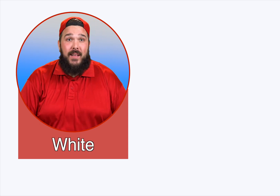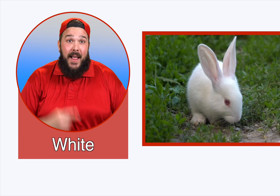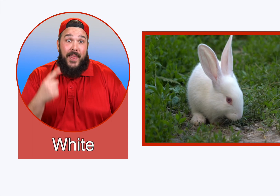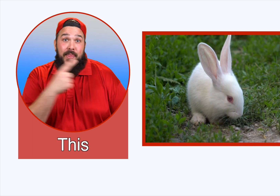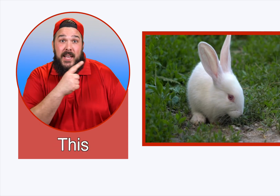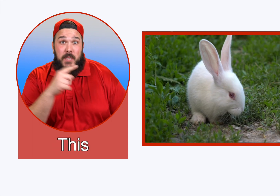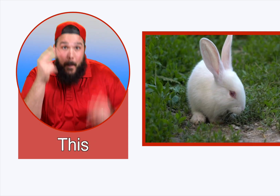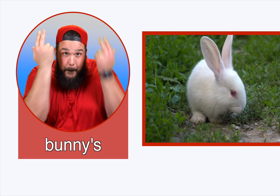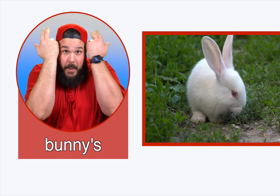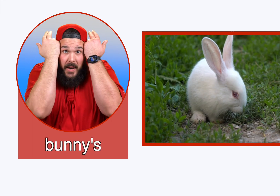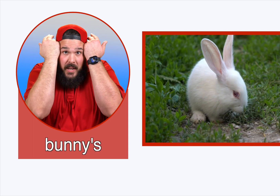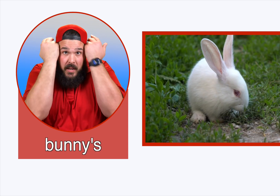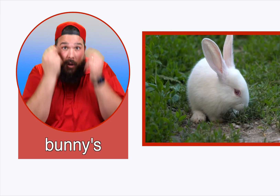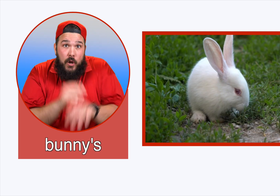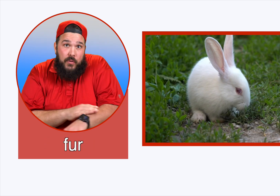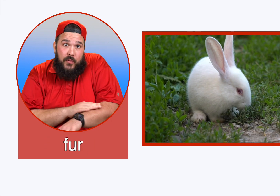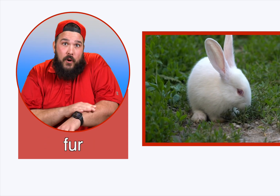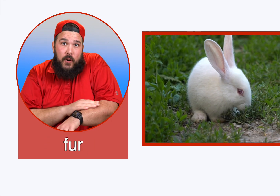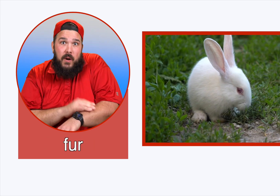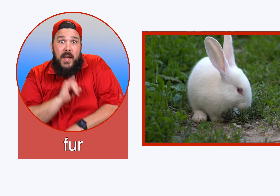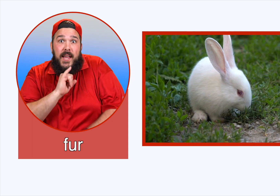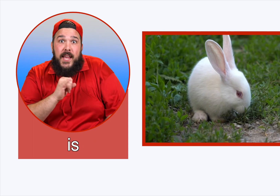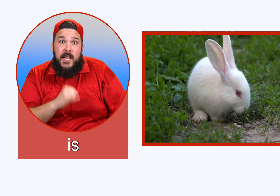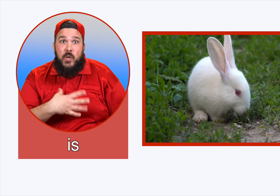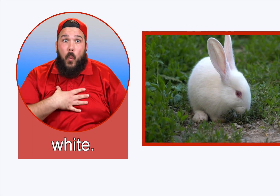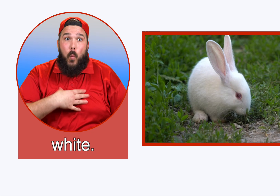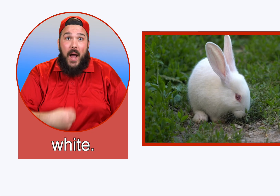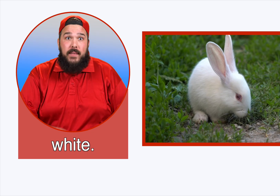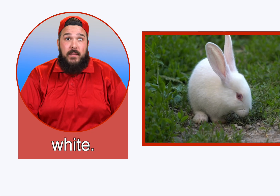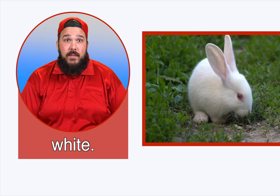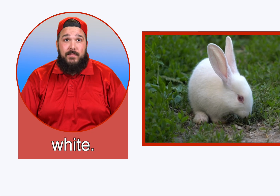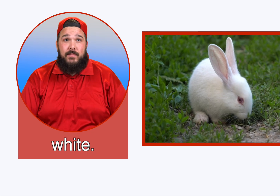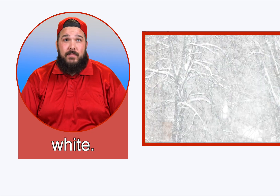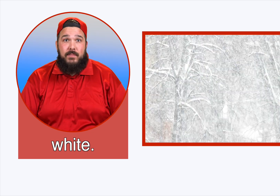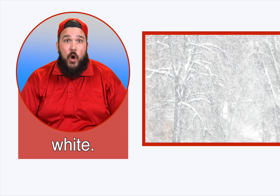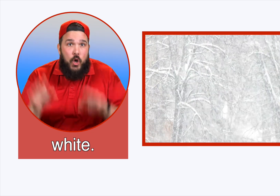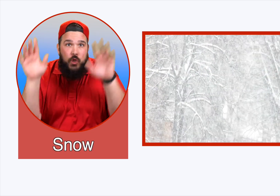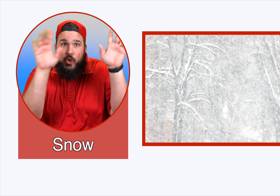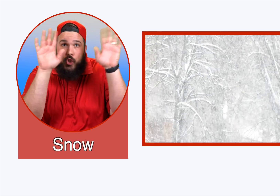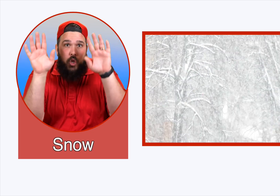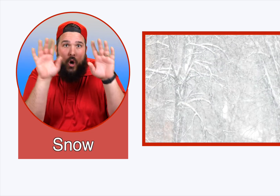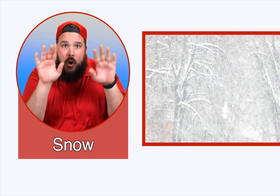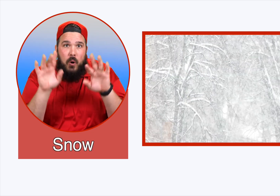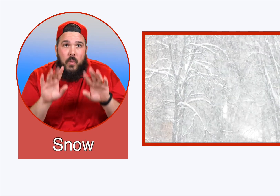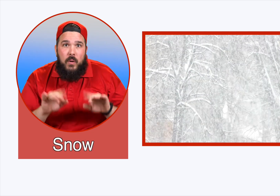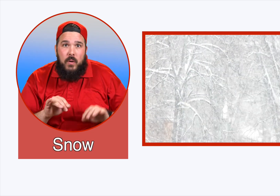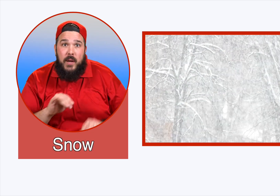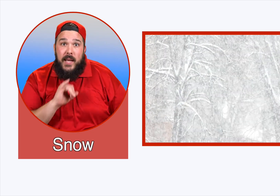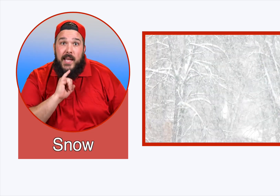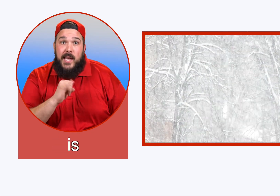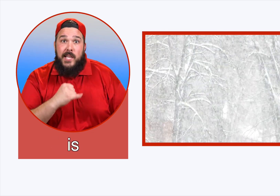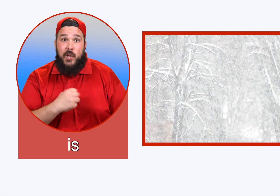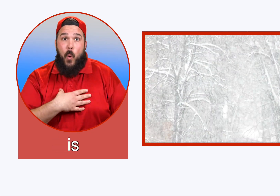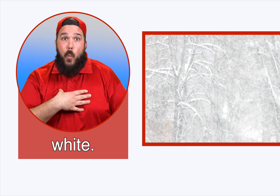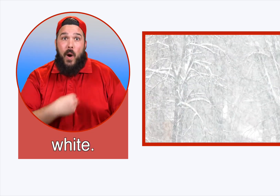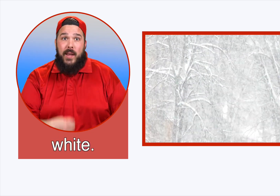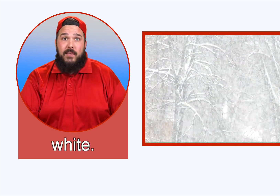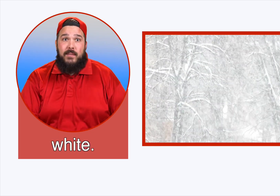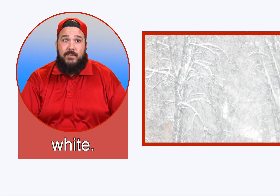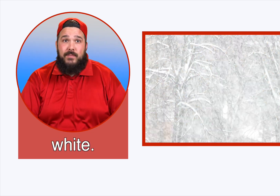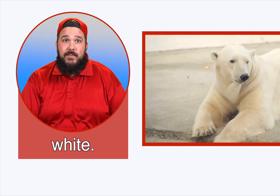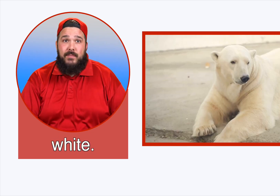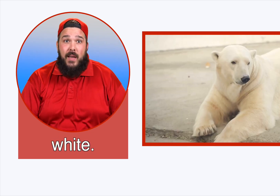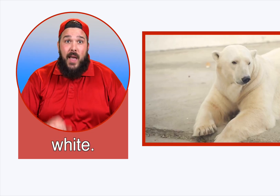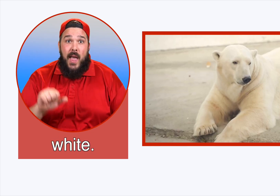White. This bunny's fur is white. Snow is